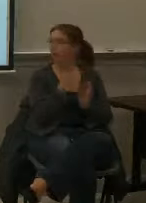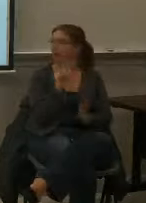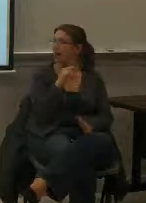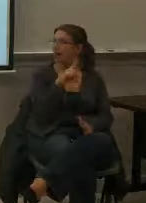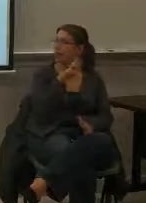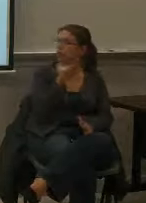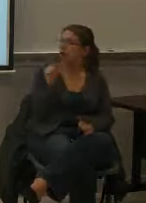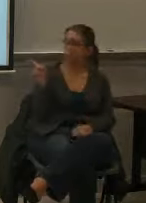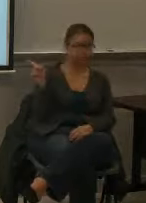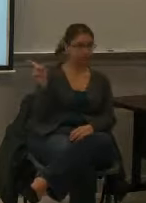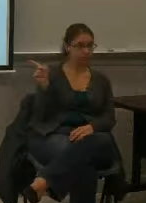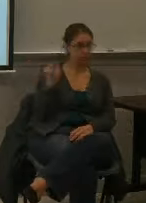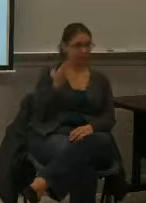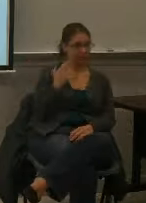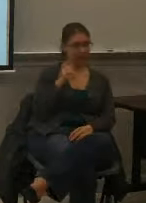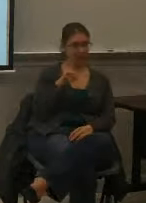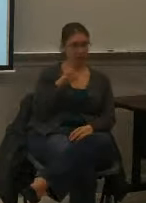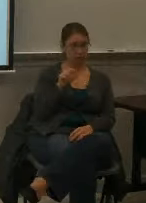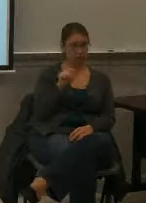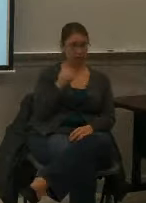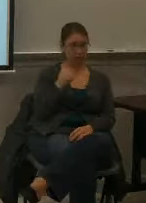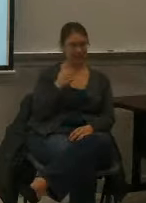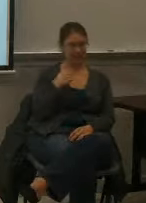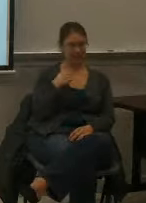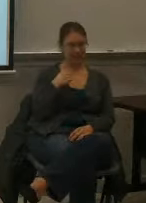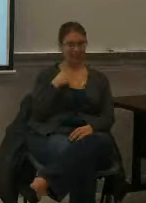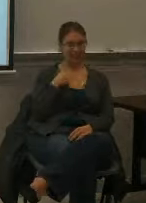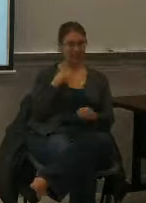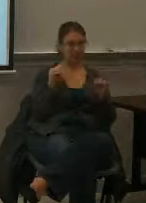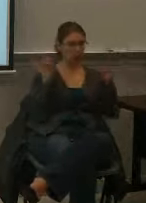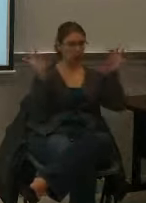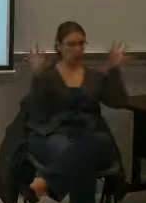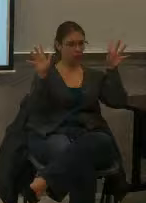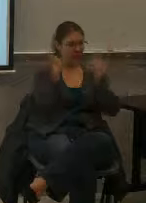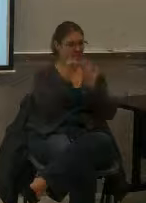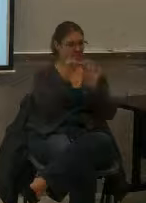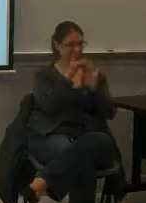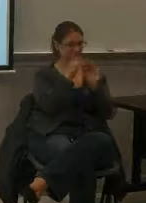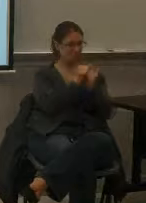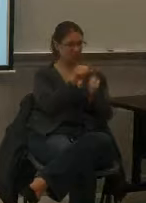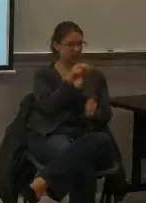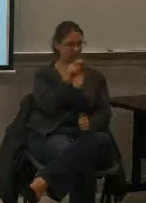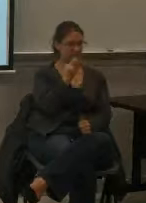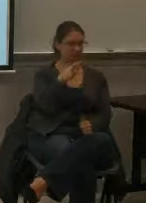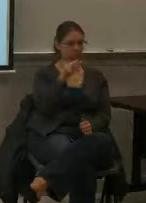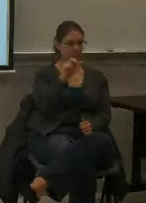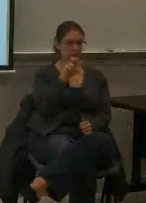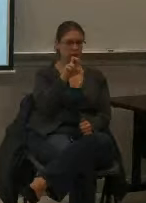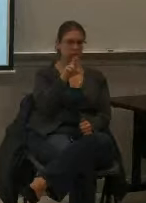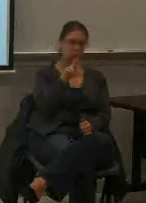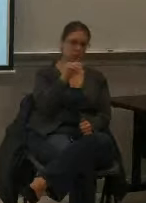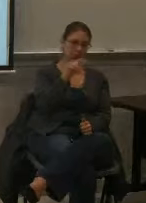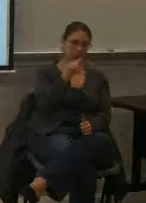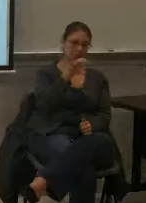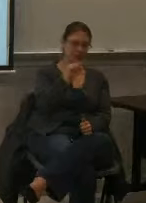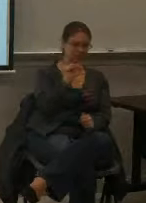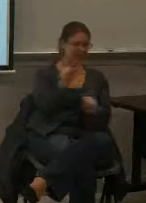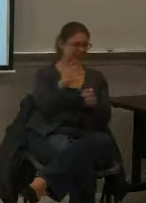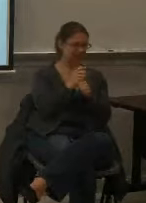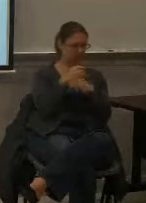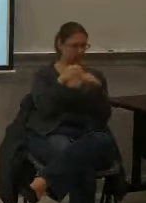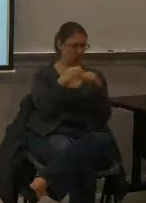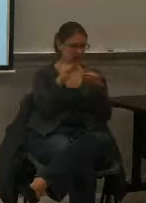Hydra. Your Hydra has these sticky arms with pneumatocysts on it, and it can get particles, and then it